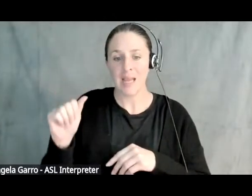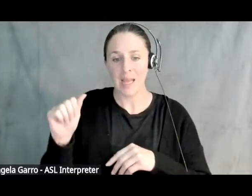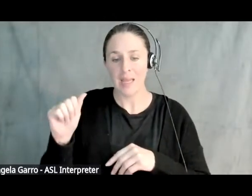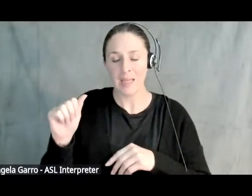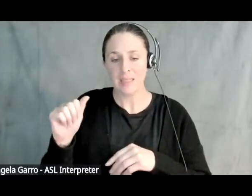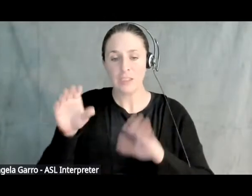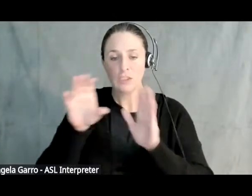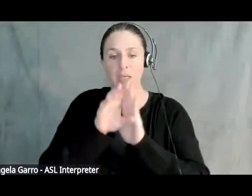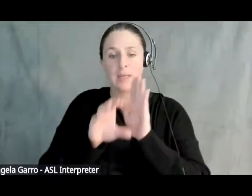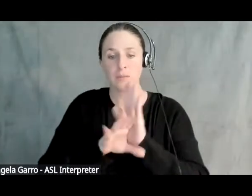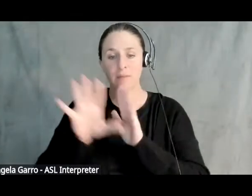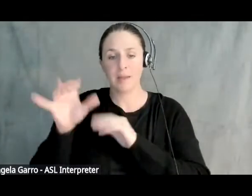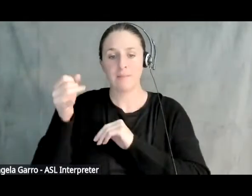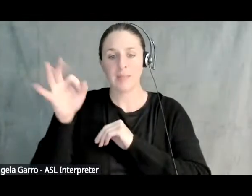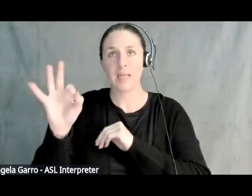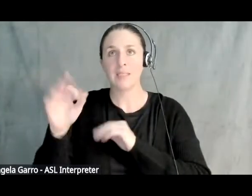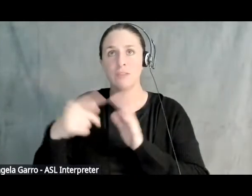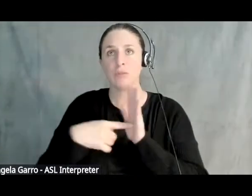representative.